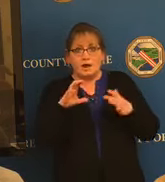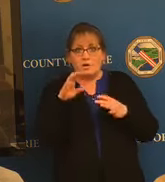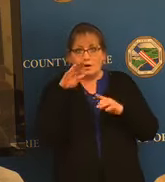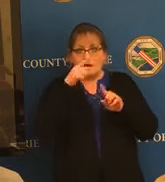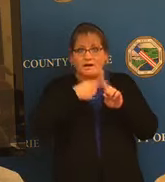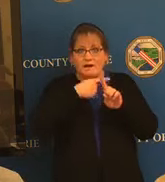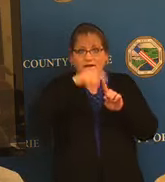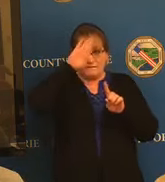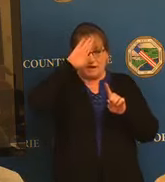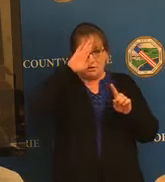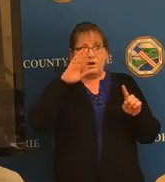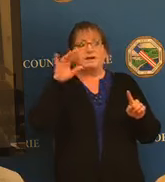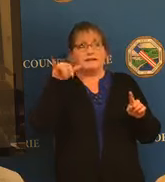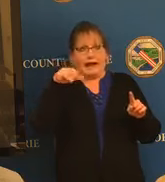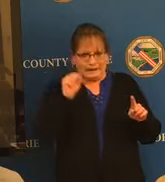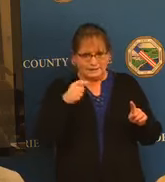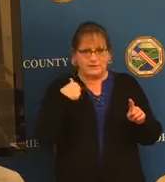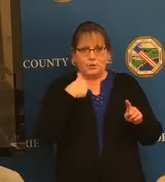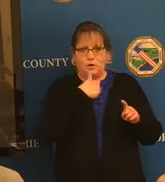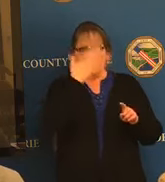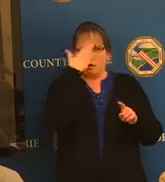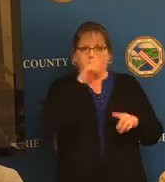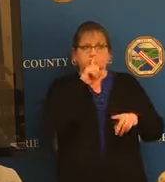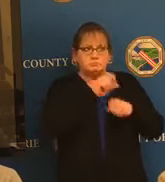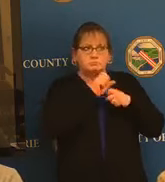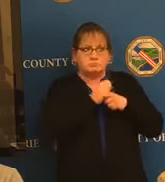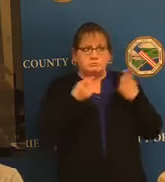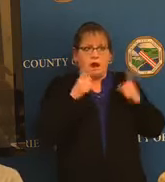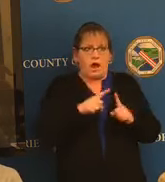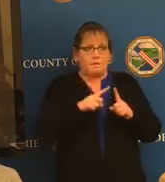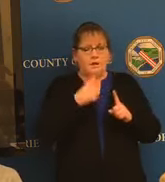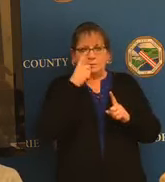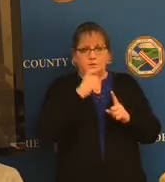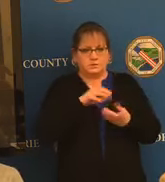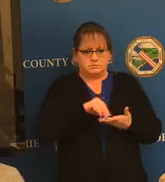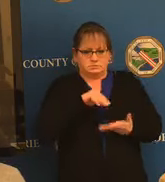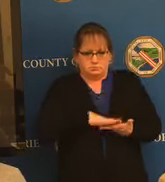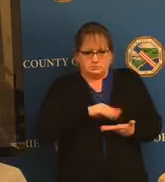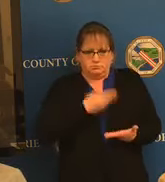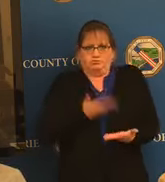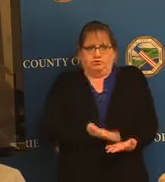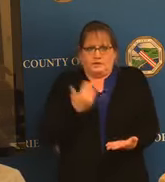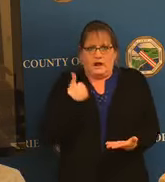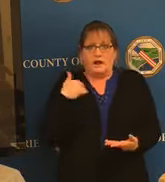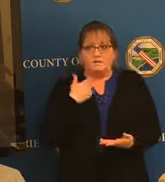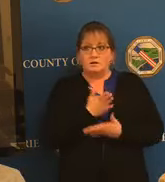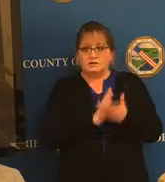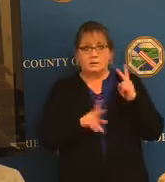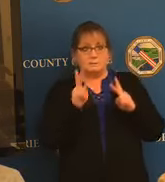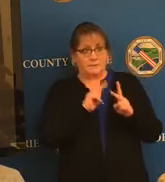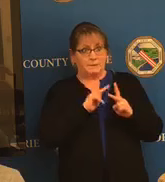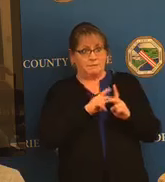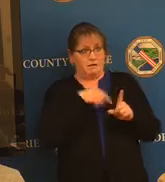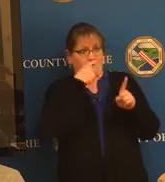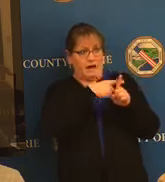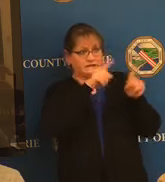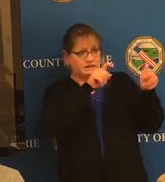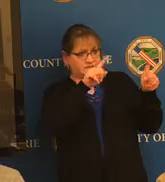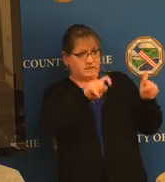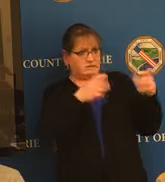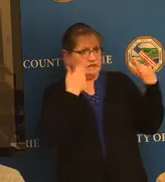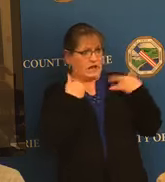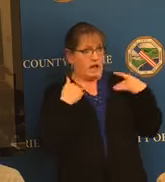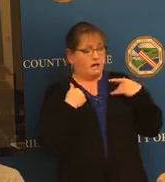fever? We know that this is true because we know that it's been documented that there are people who are COVID-19 positive on a